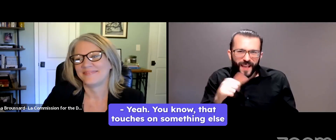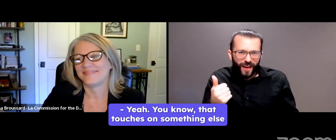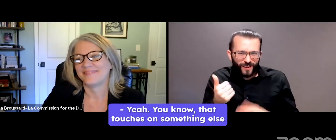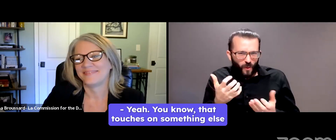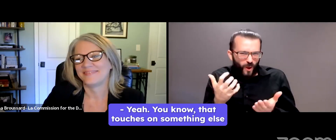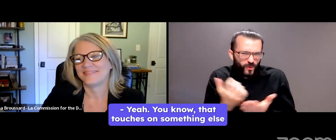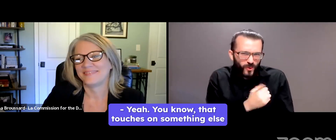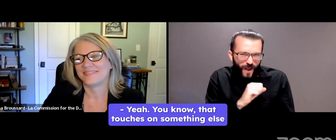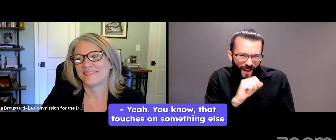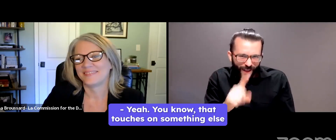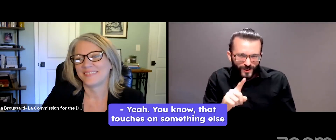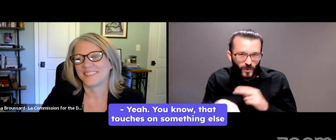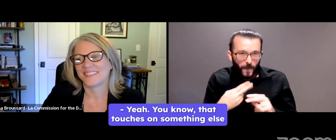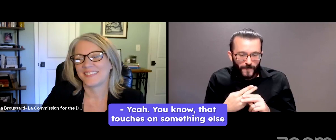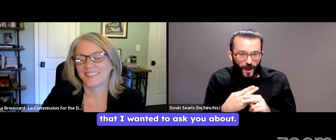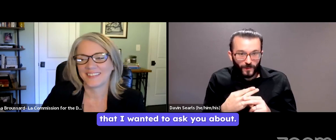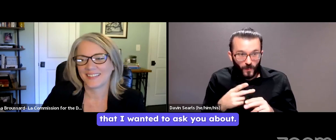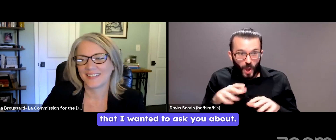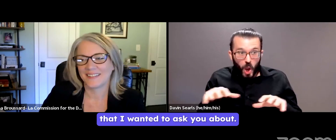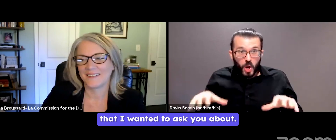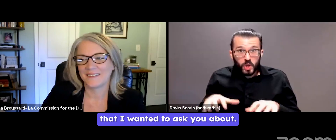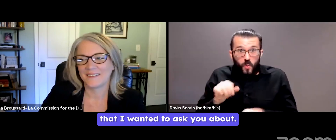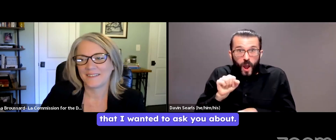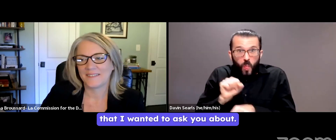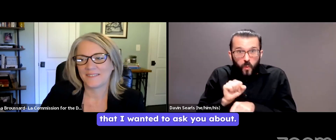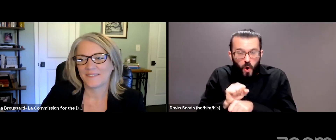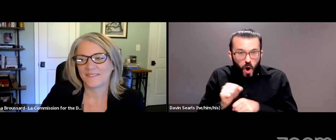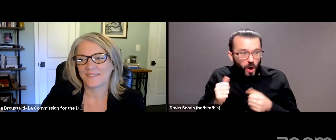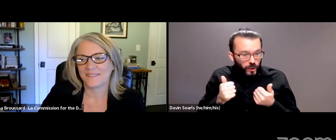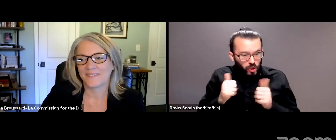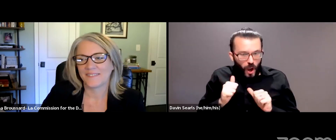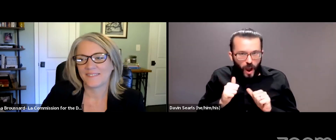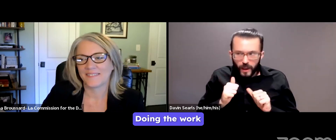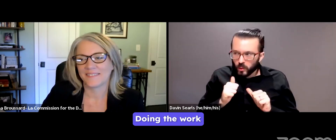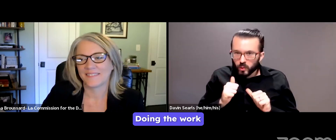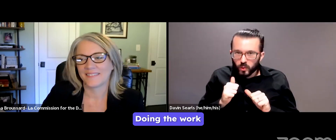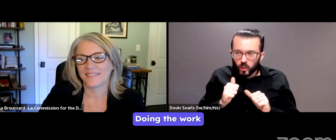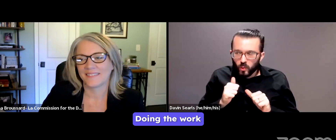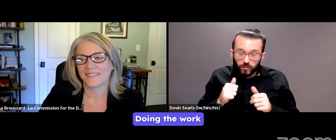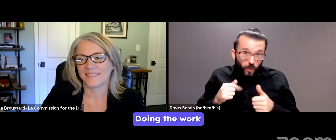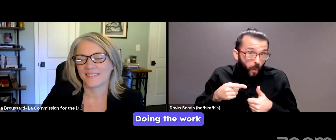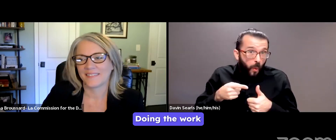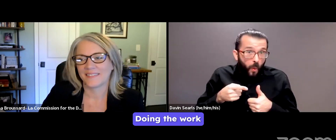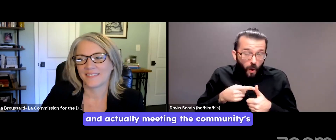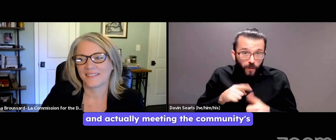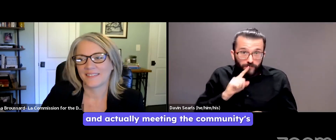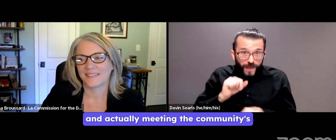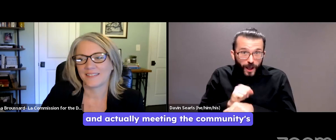Yeah, that touches on something else that I wanted to ask you about doing the work and